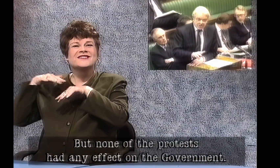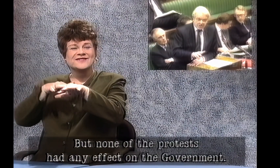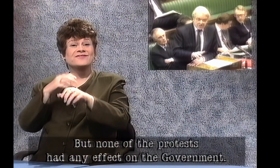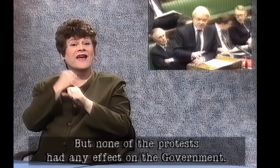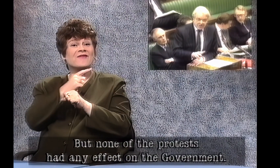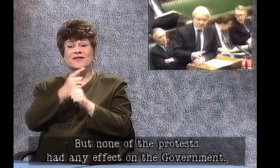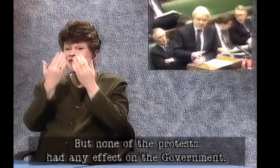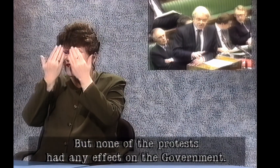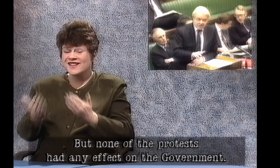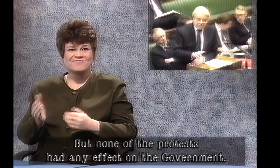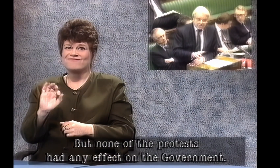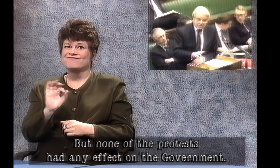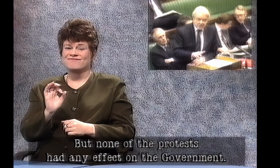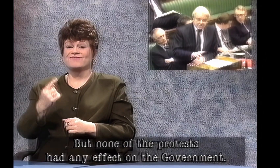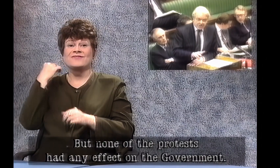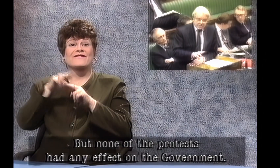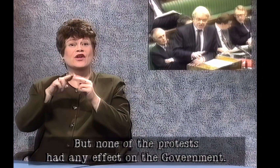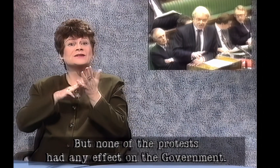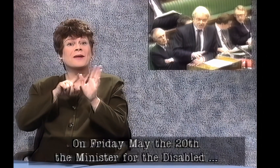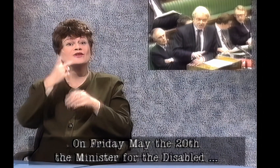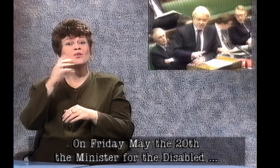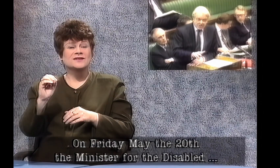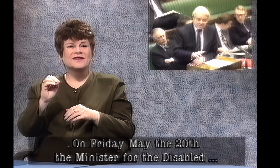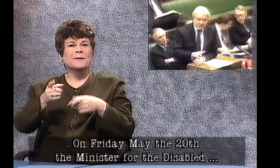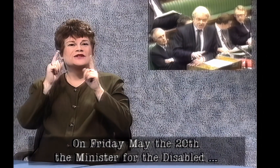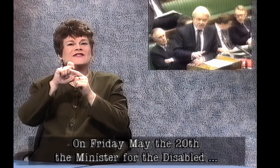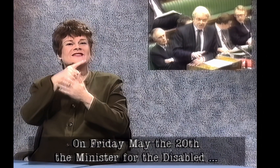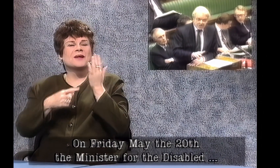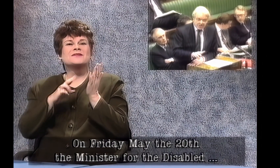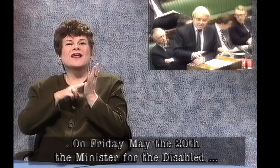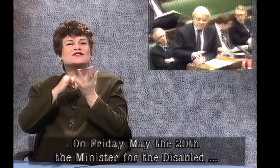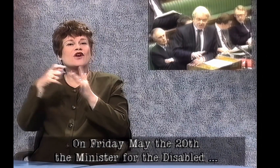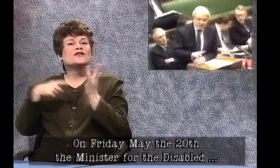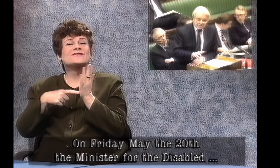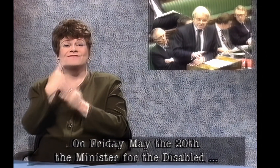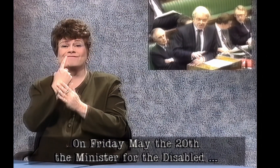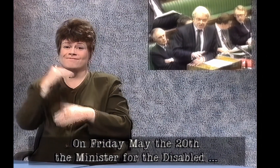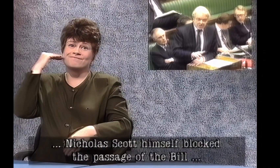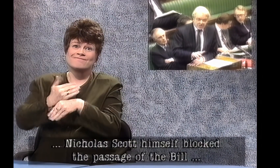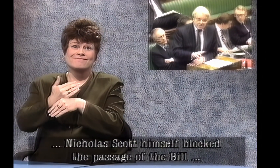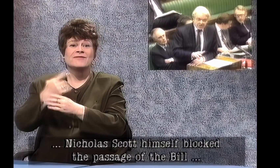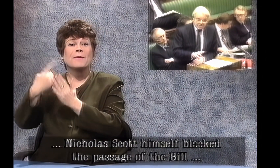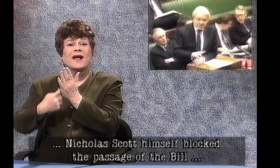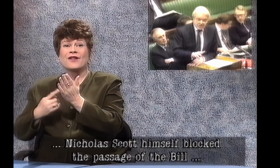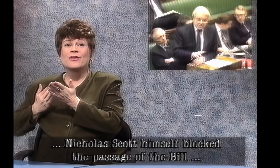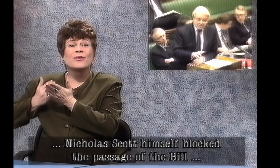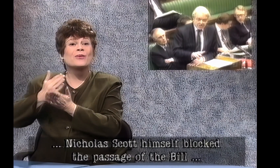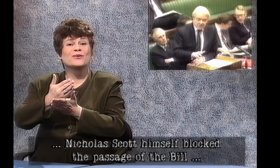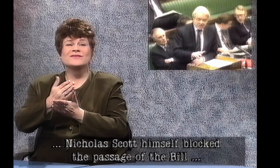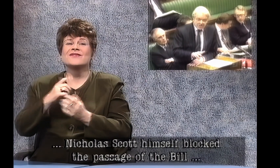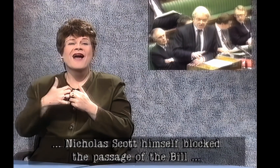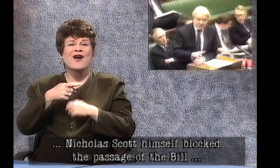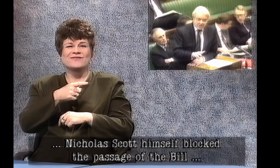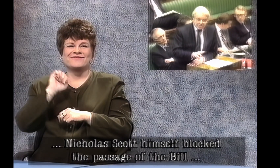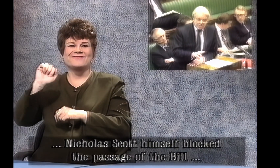But none of the protests had any effect on the government. On Friday, May the 20th, the Minister for the Disabled, Nicholas Scott, himself